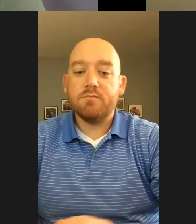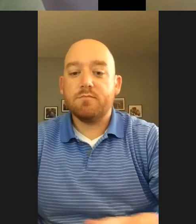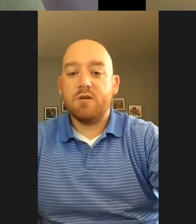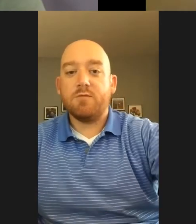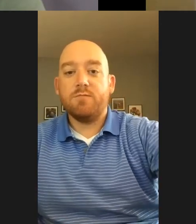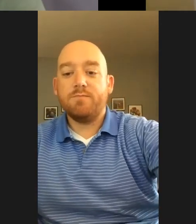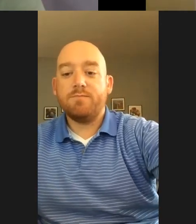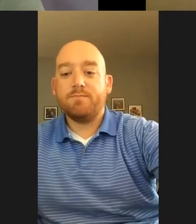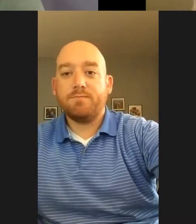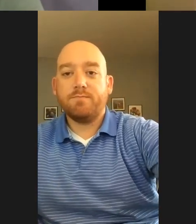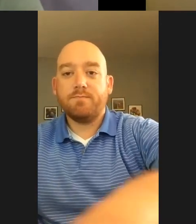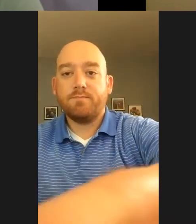Thank you.